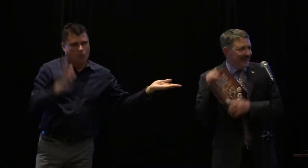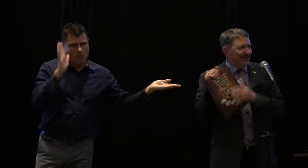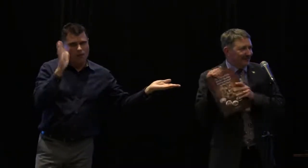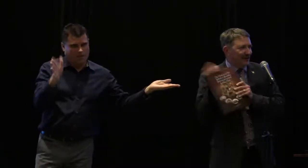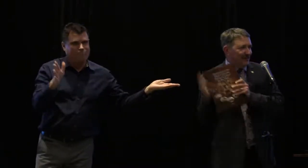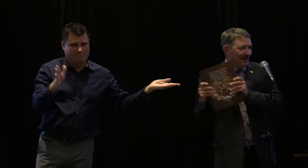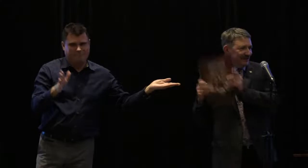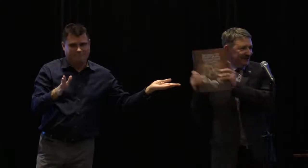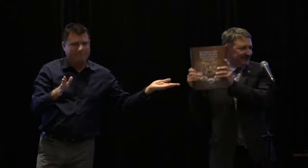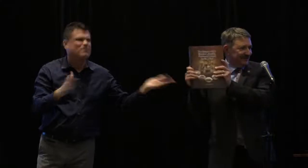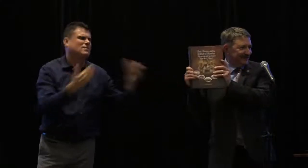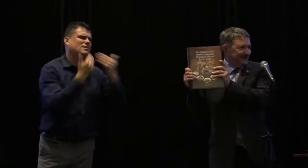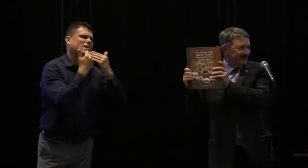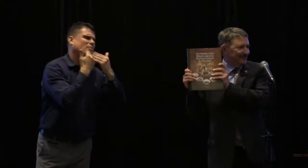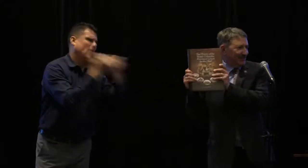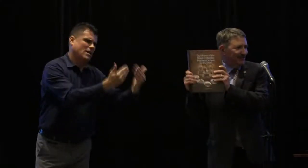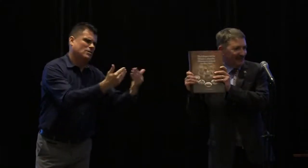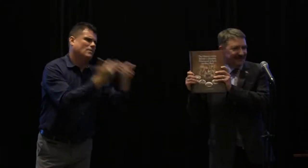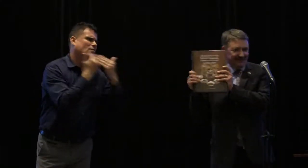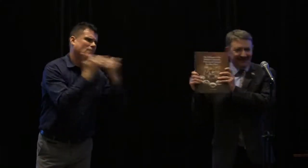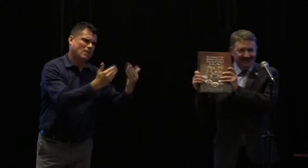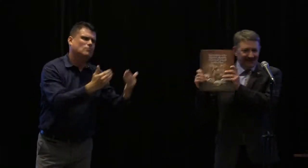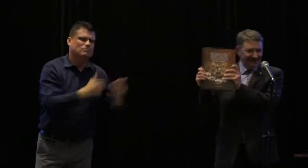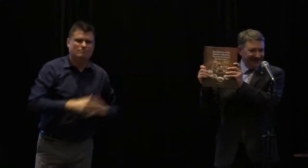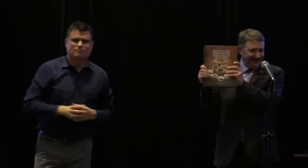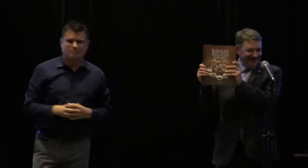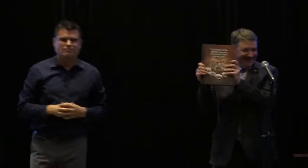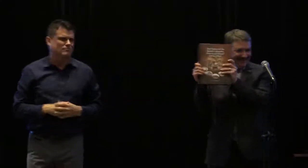So thank you very much. Perfect.